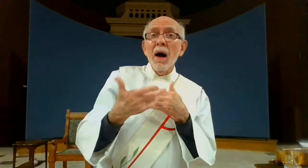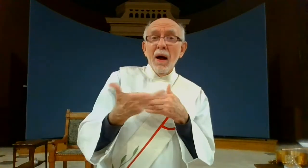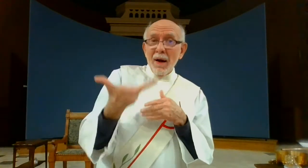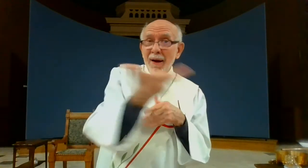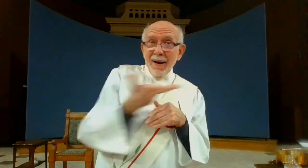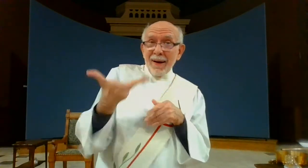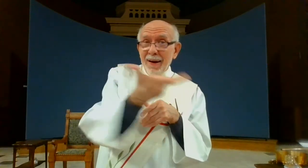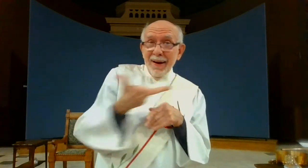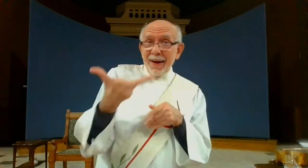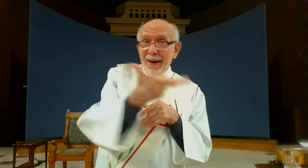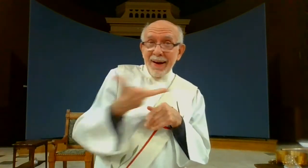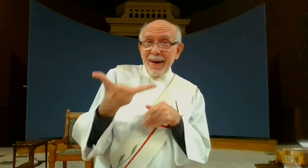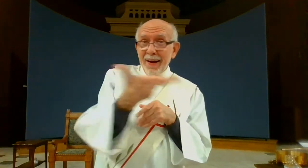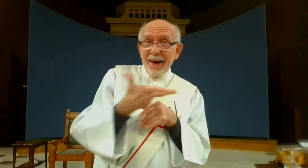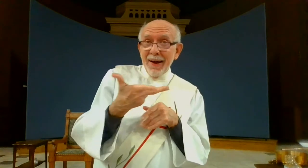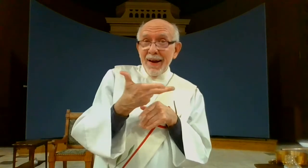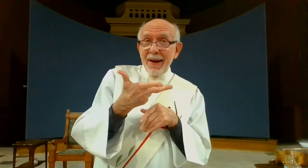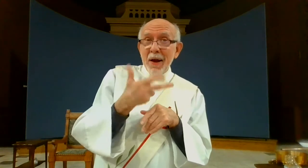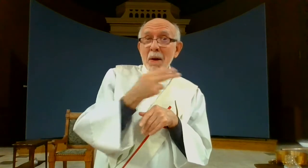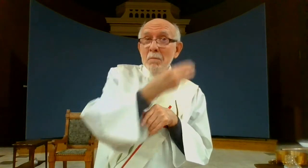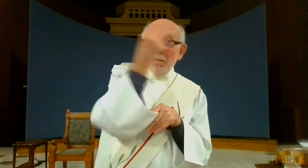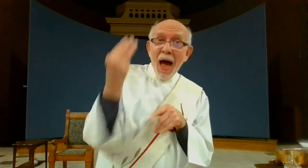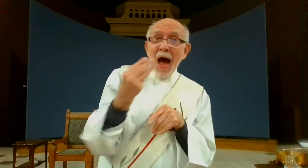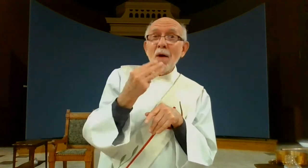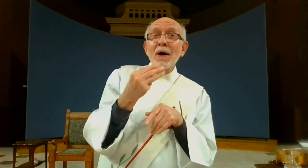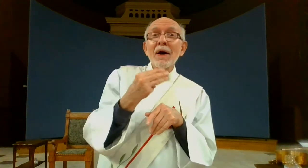From then on, the Holy Family